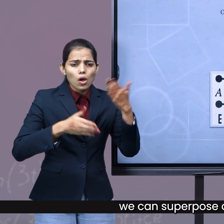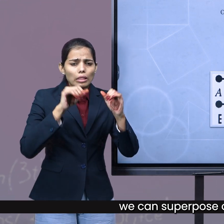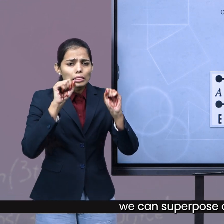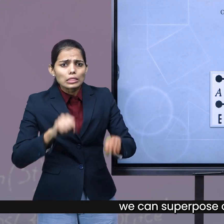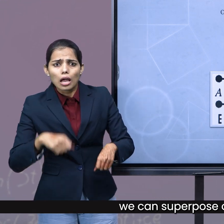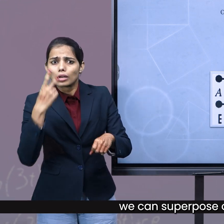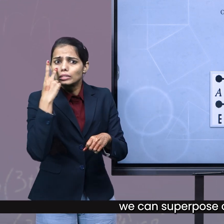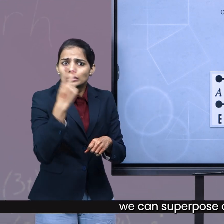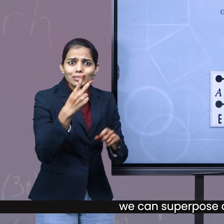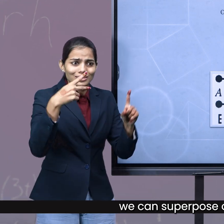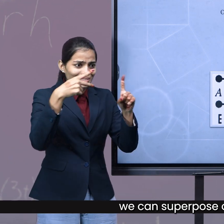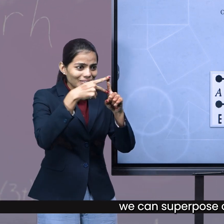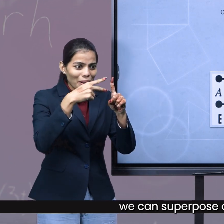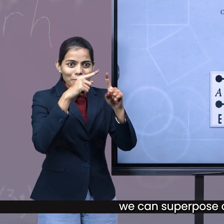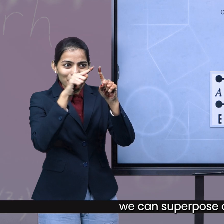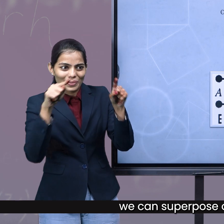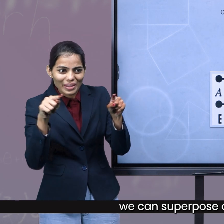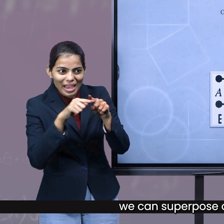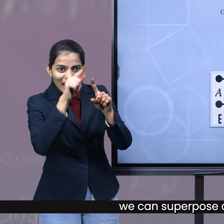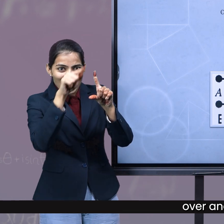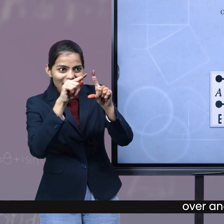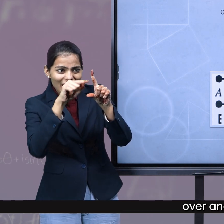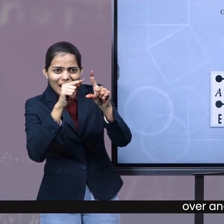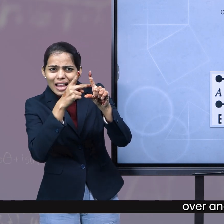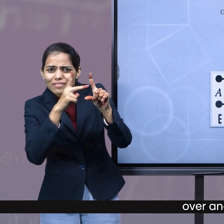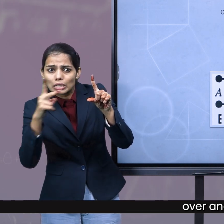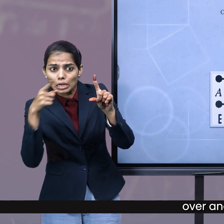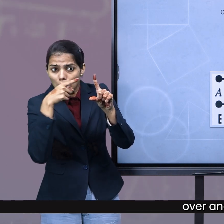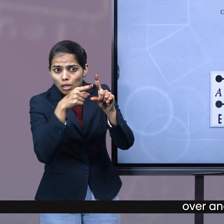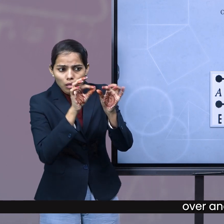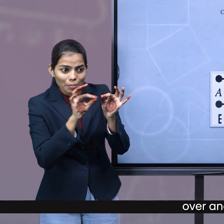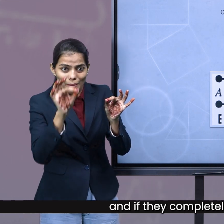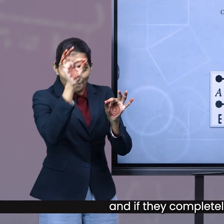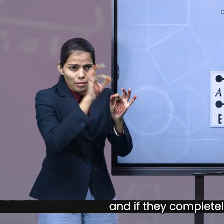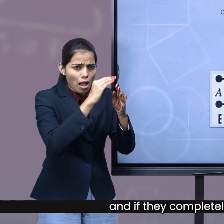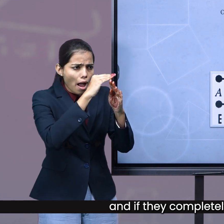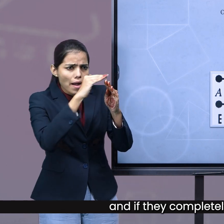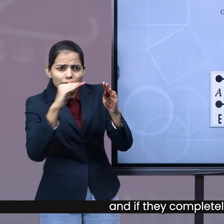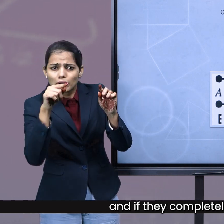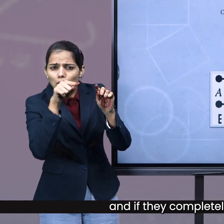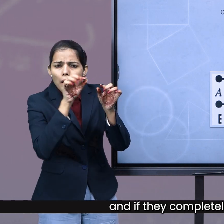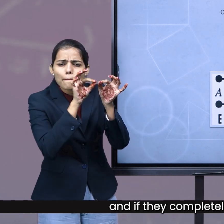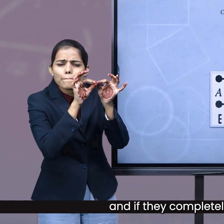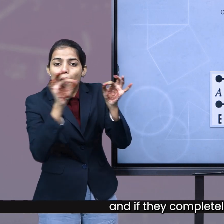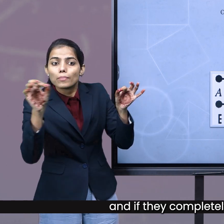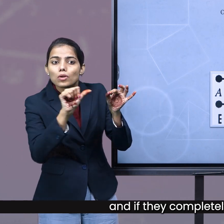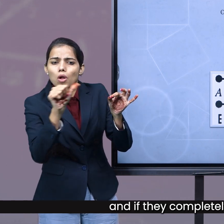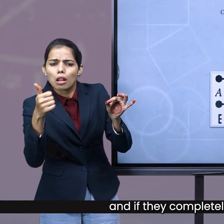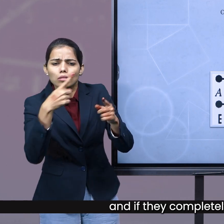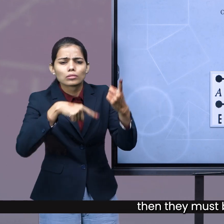we can superpose one line segment over another, and if they completely cover each other, then